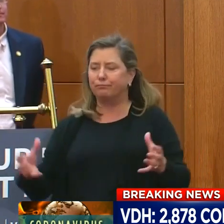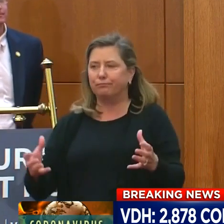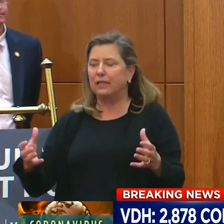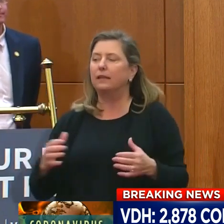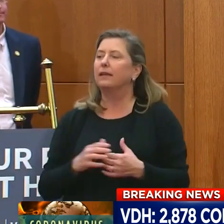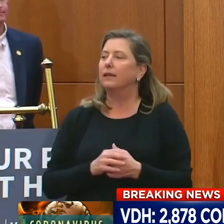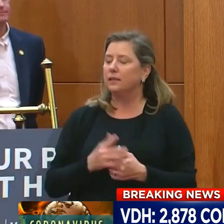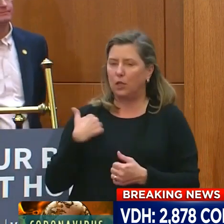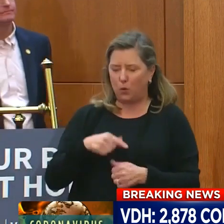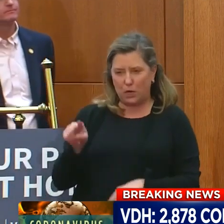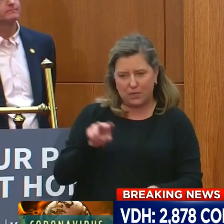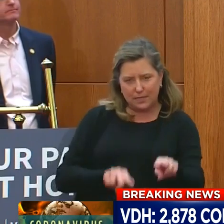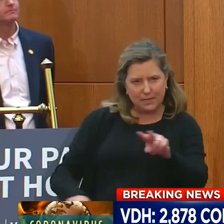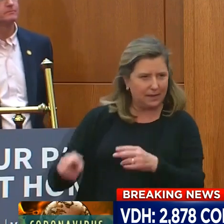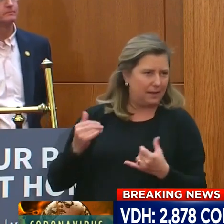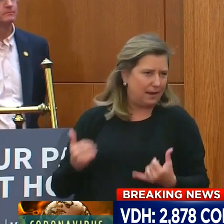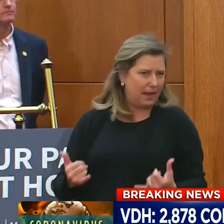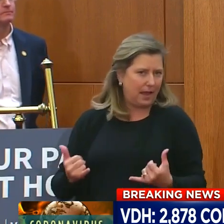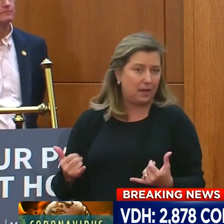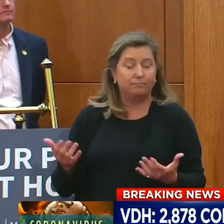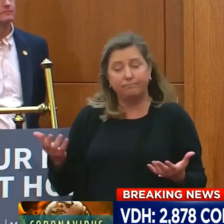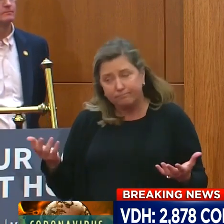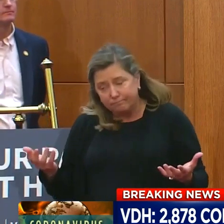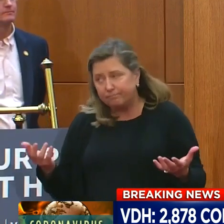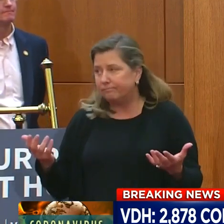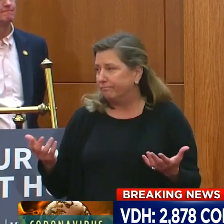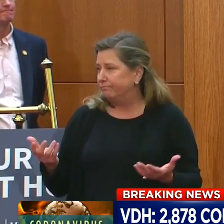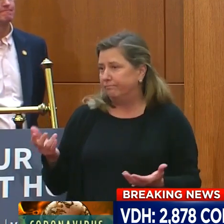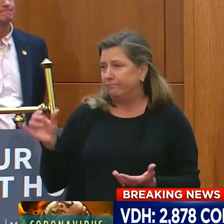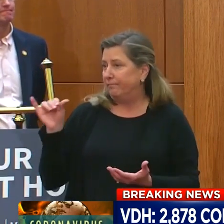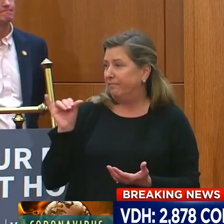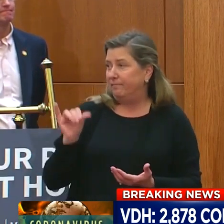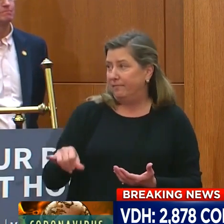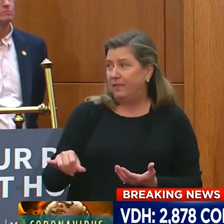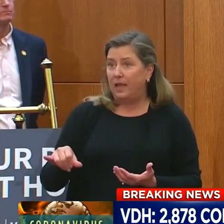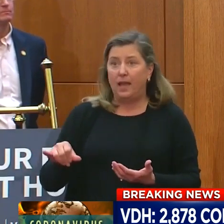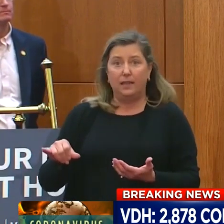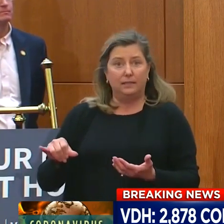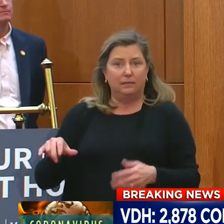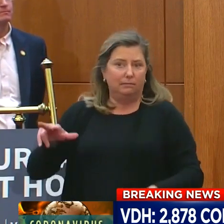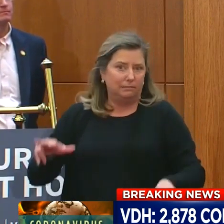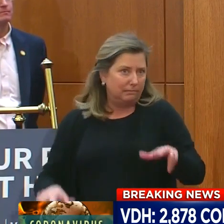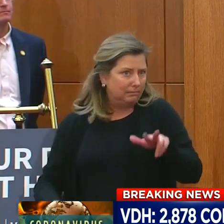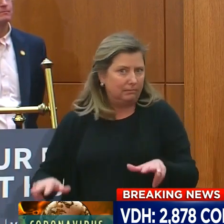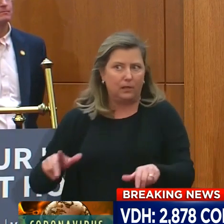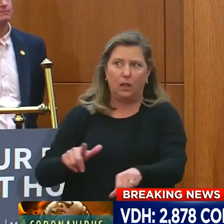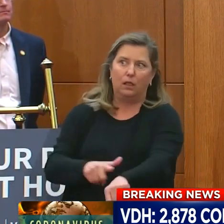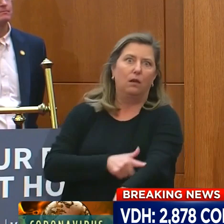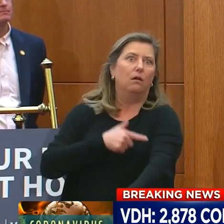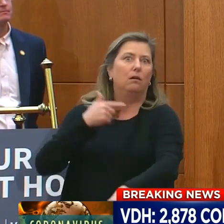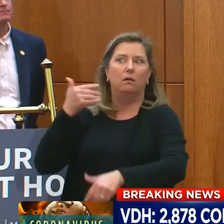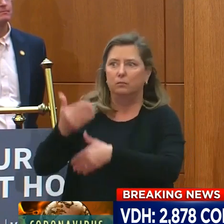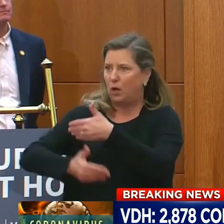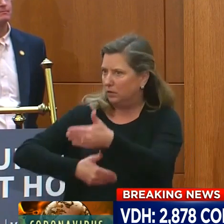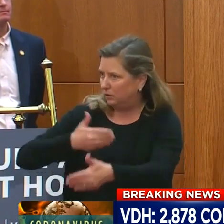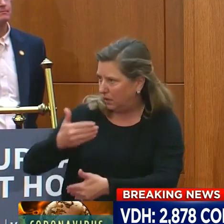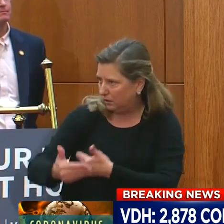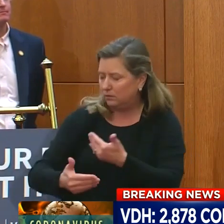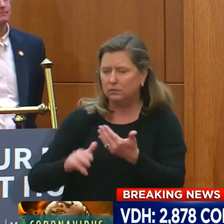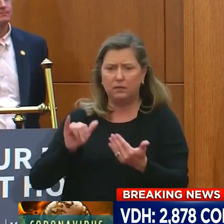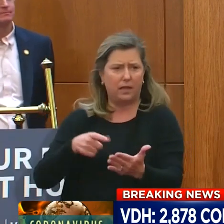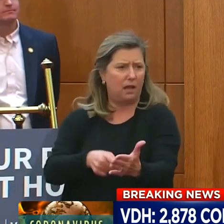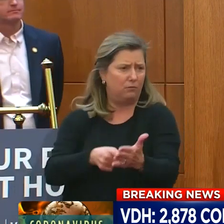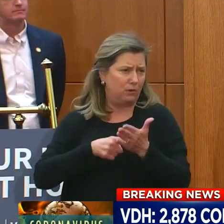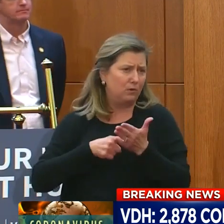that, but as we have said all along, that's a cumbersome, lengthy process, and obviously this